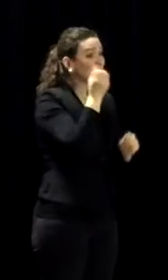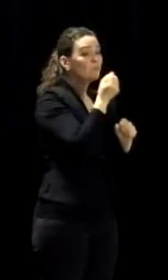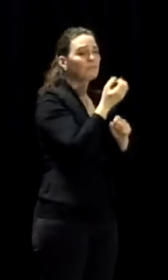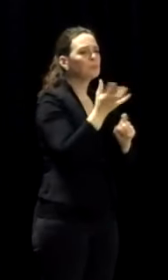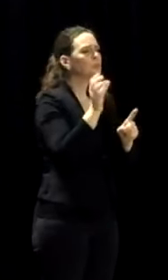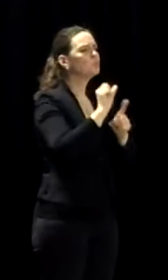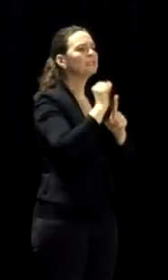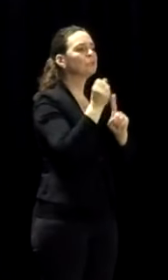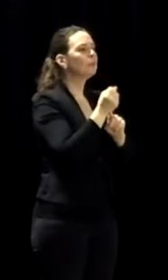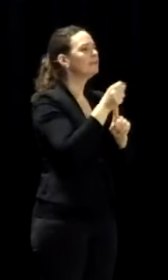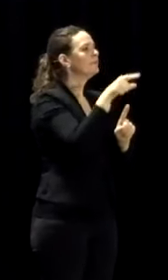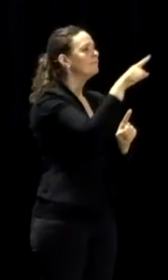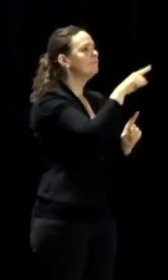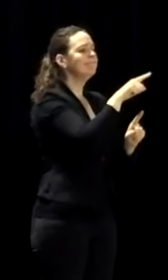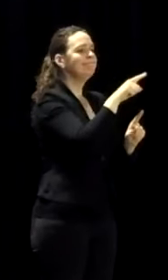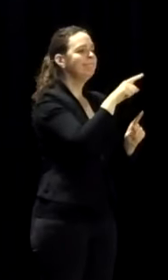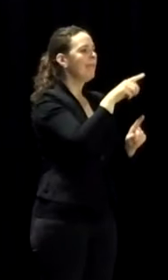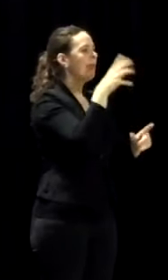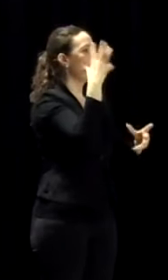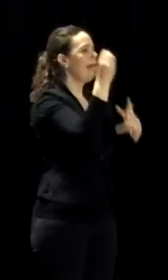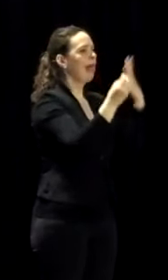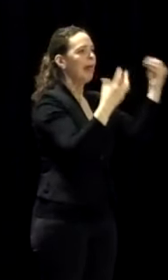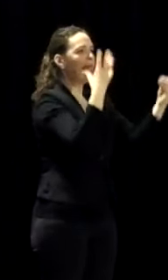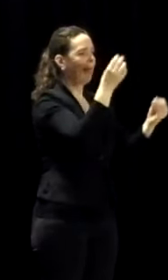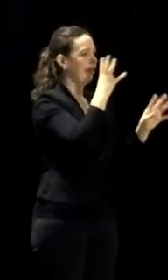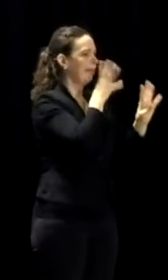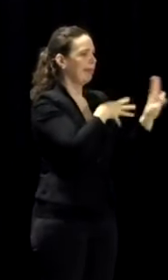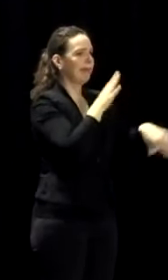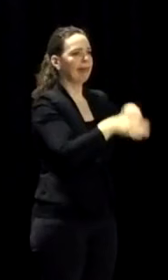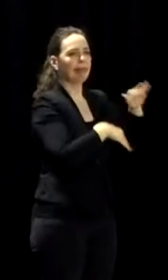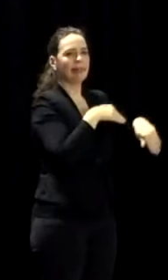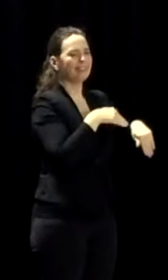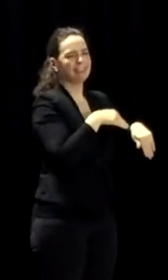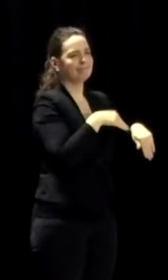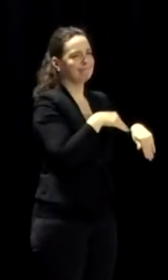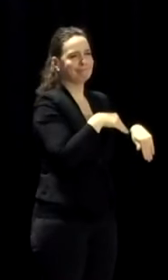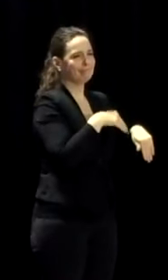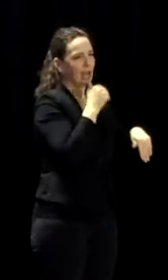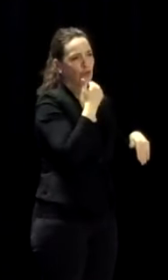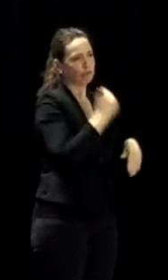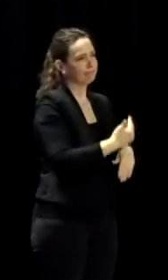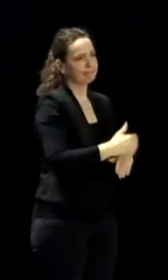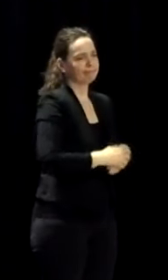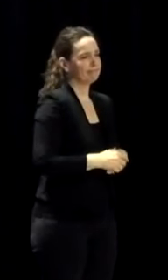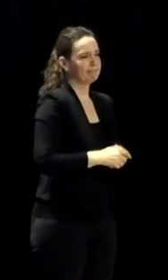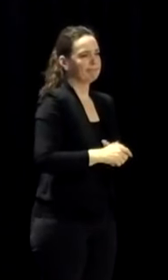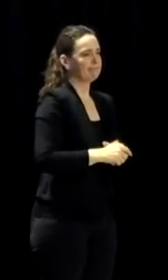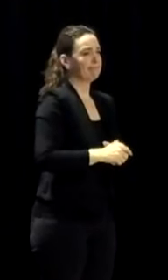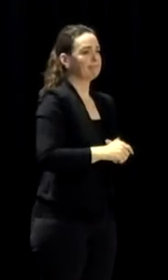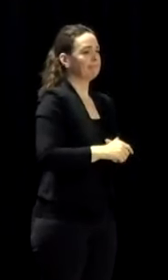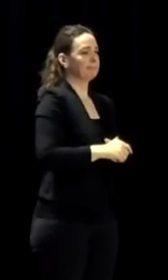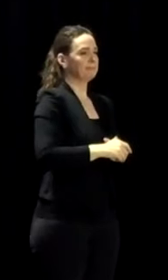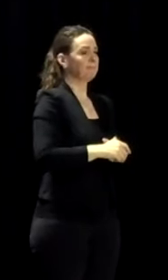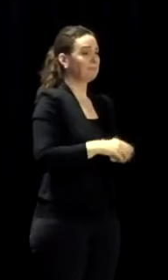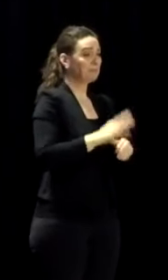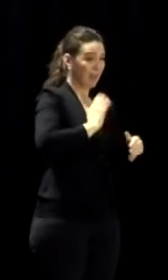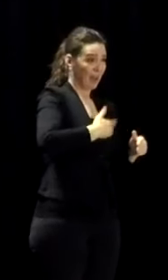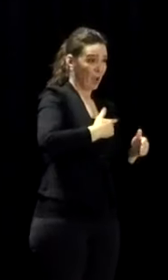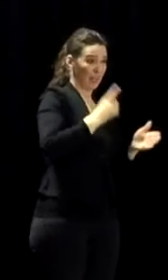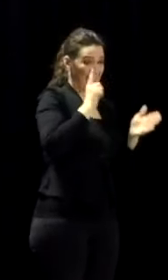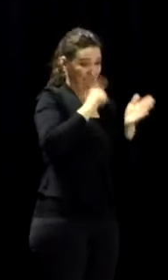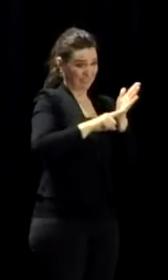by that simple rule. And now that makes our investigations more complicated. You put community members